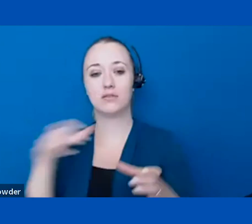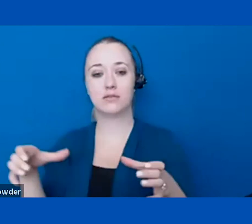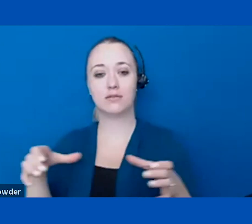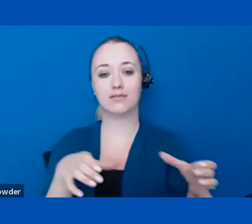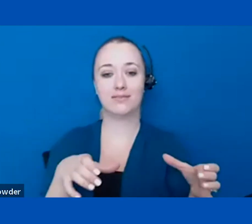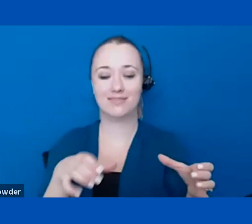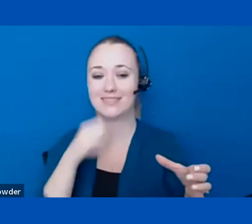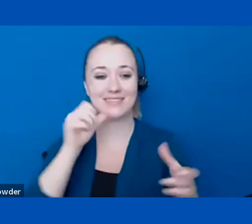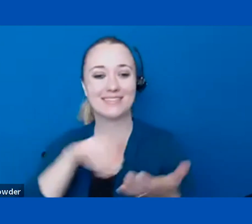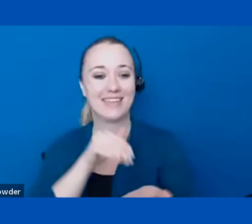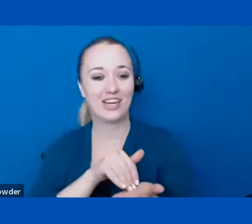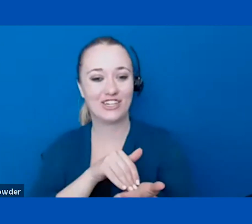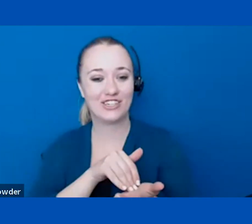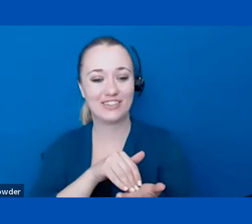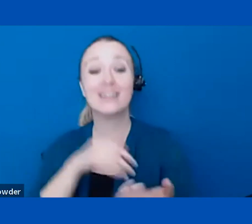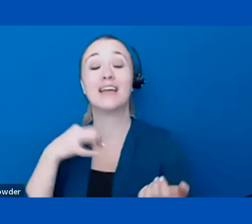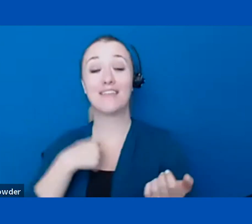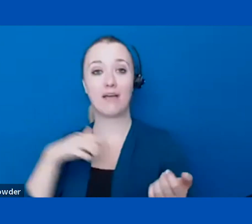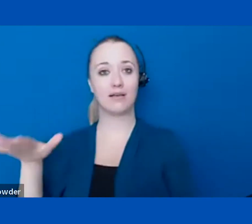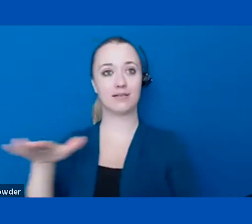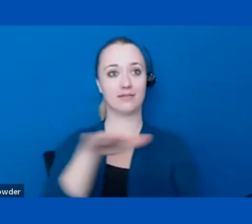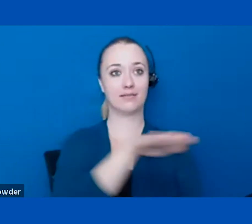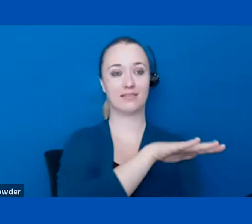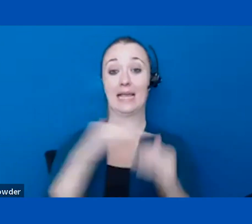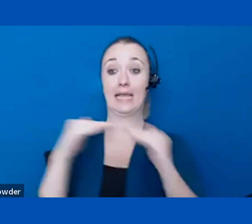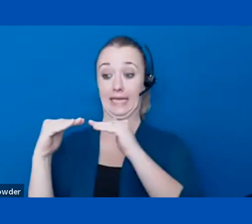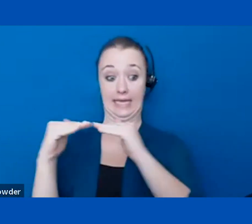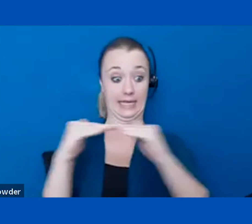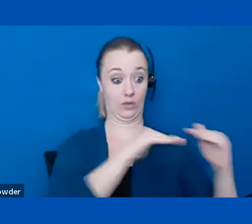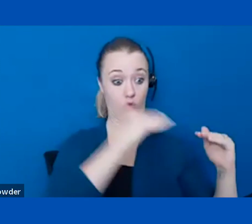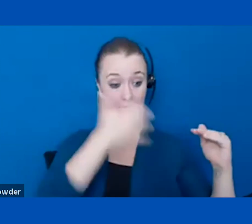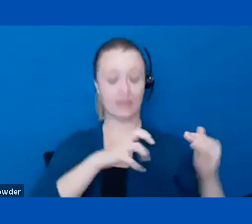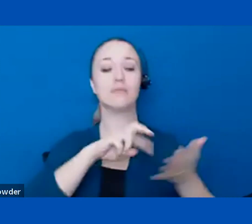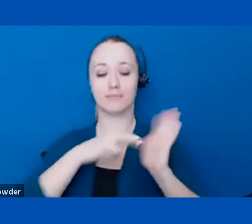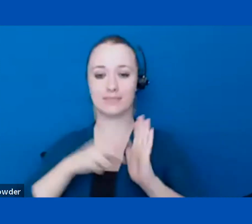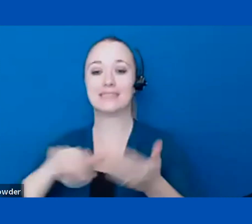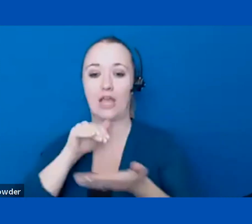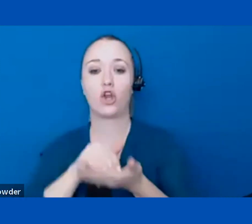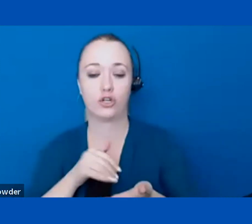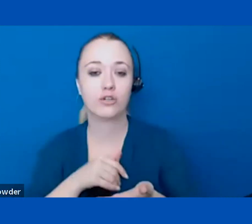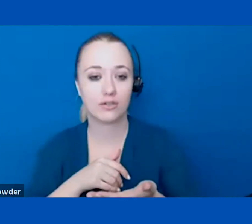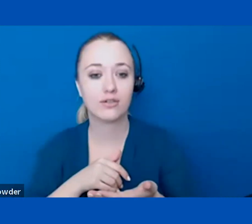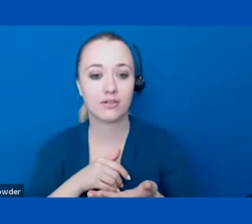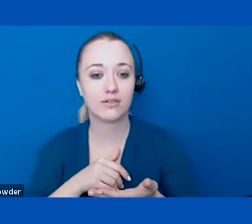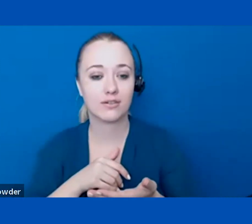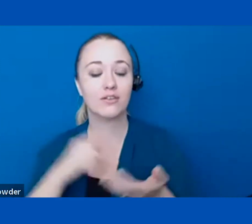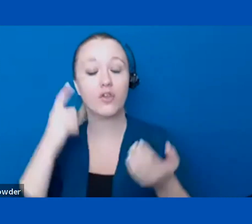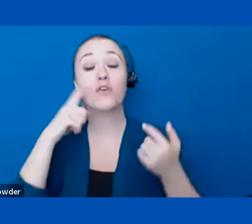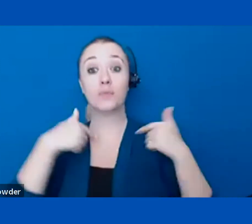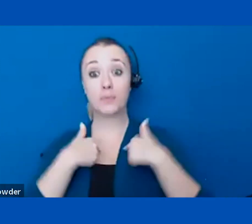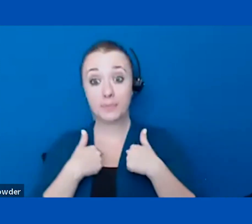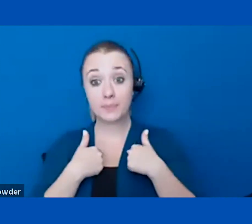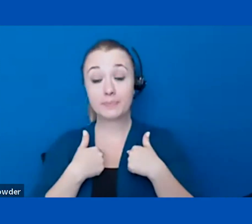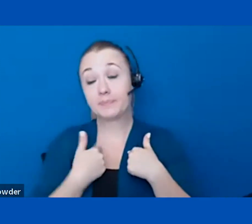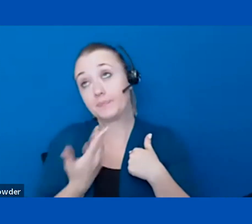my hand over and I see that the heat is equal, then I know it's center, right? Um, but for me, I like to,